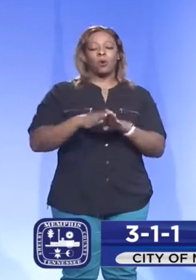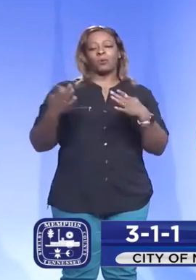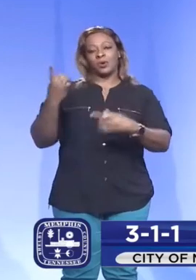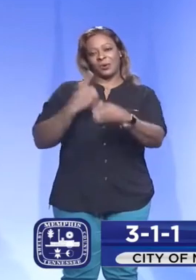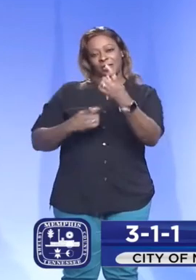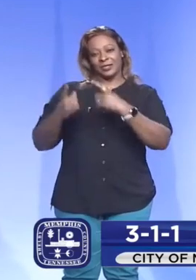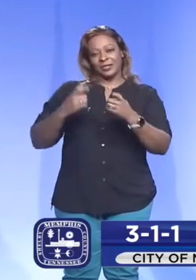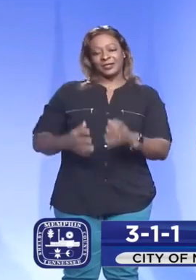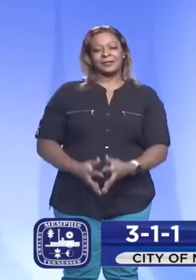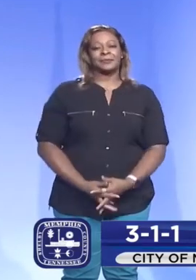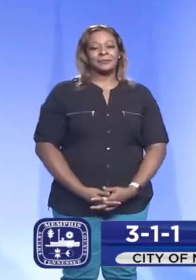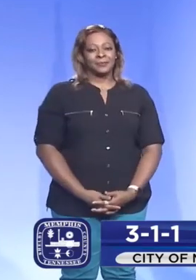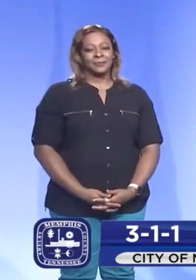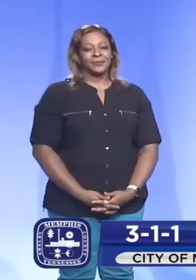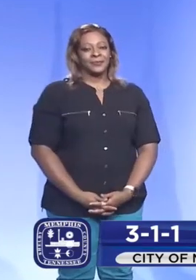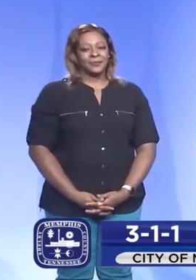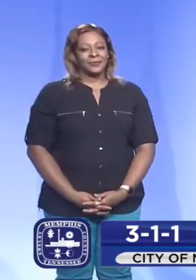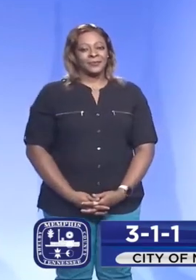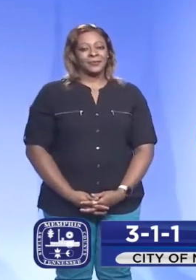for questions.